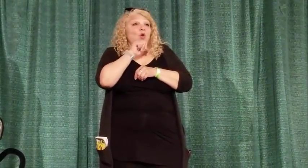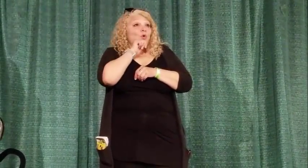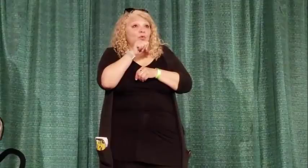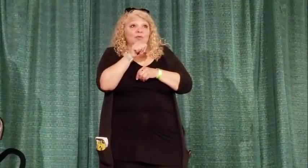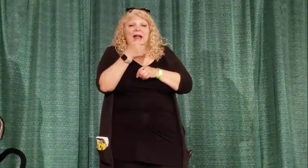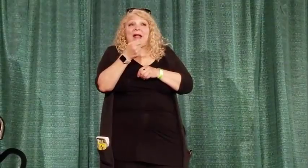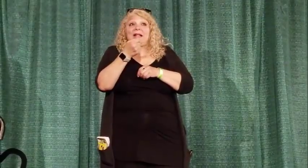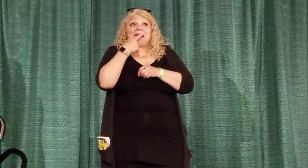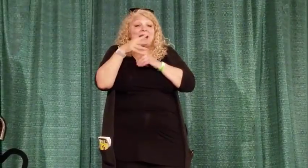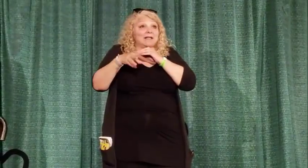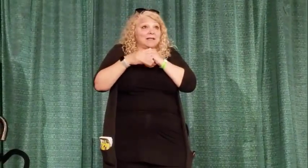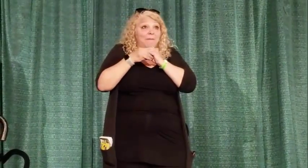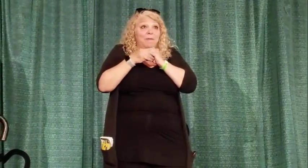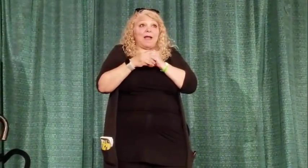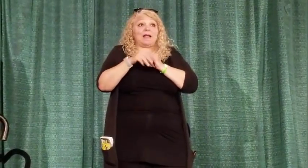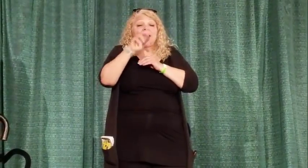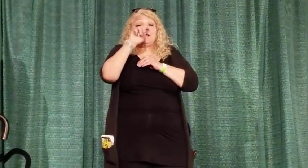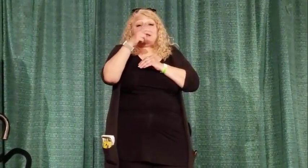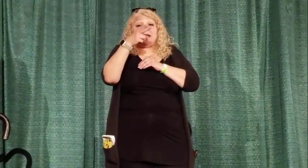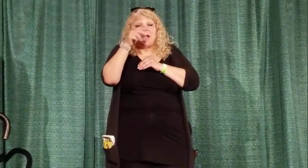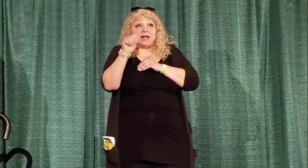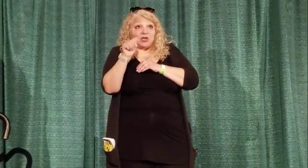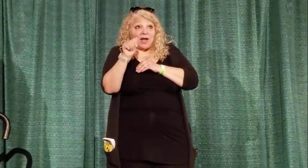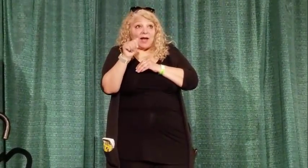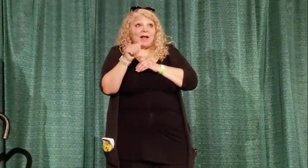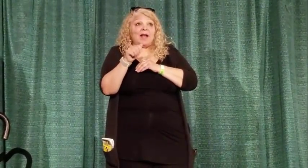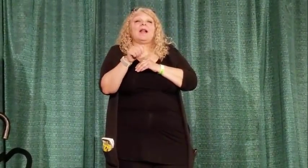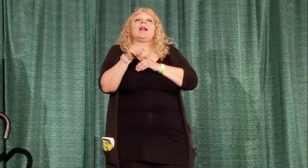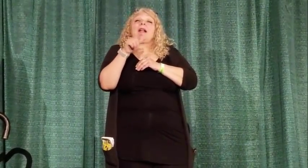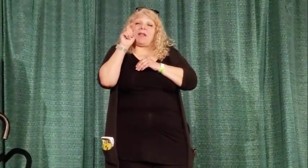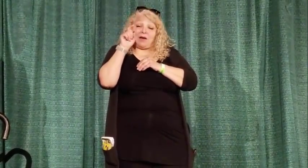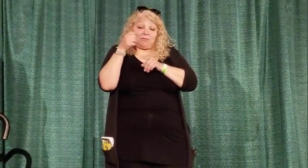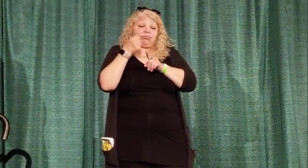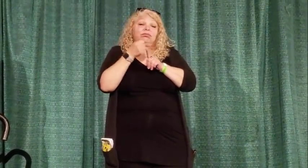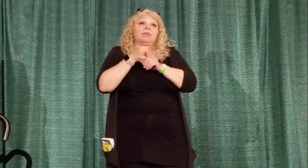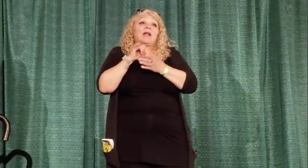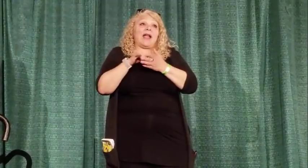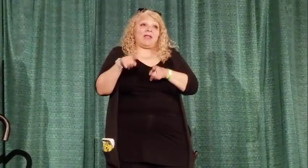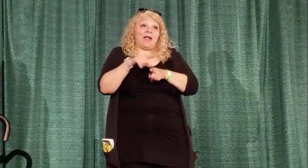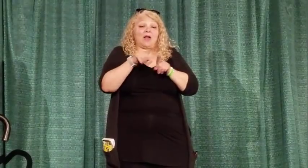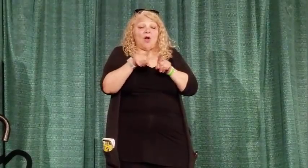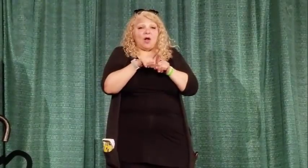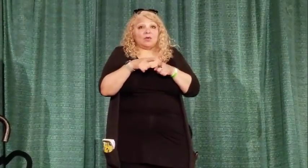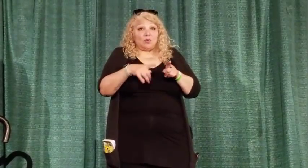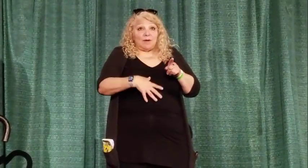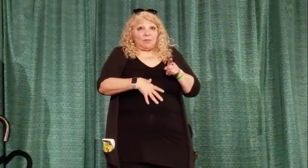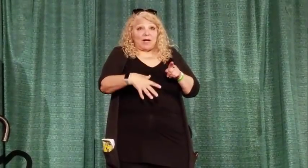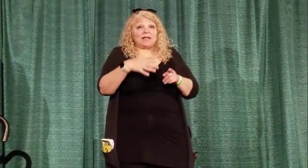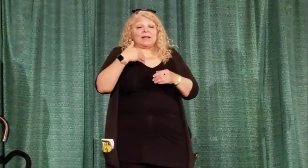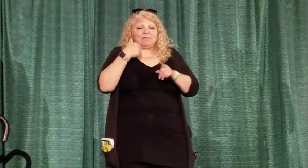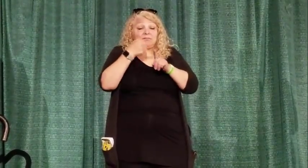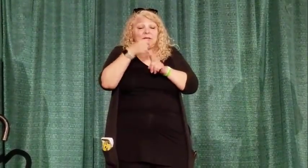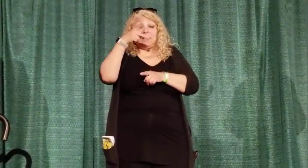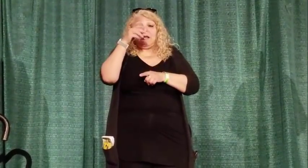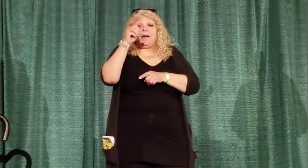DHA can develop brain shrinkage with aging or depression, and especially postpartum depression. Here's a study on